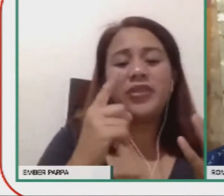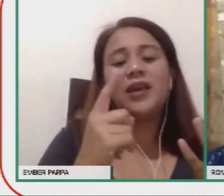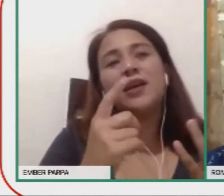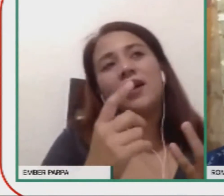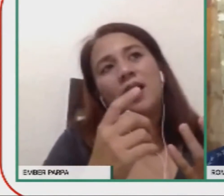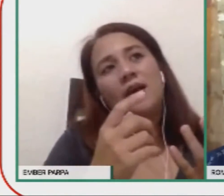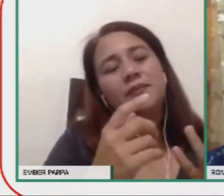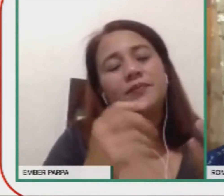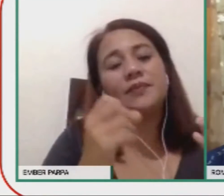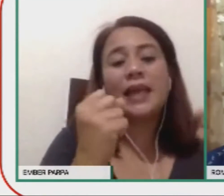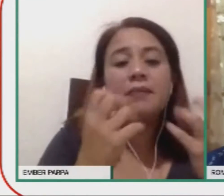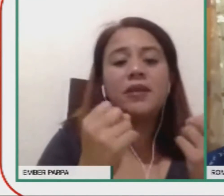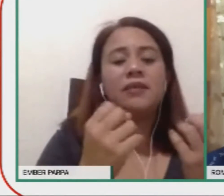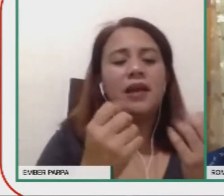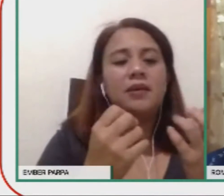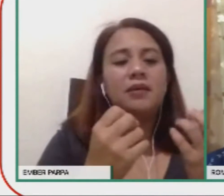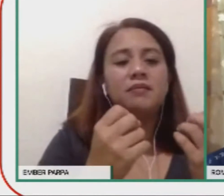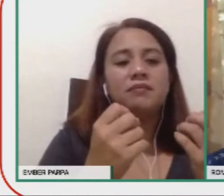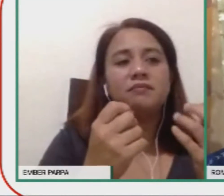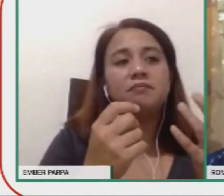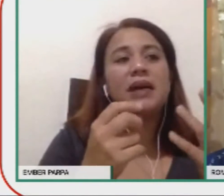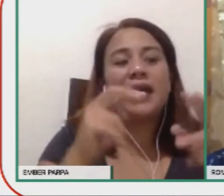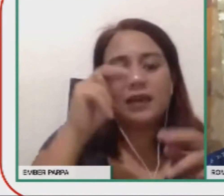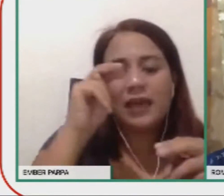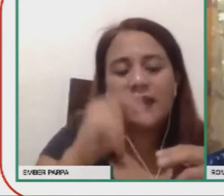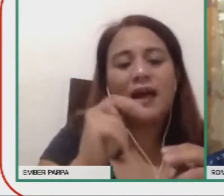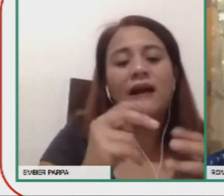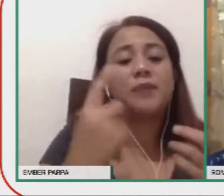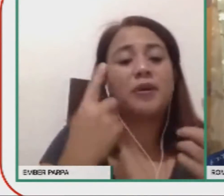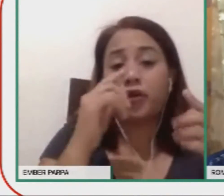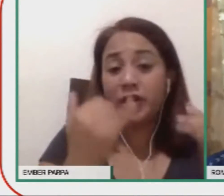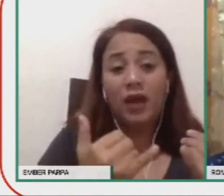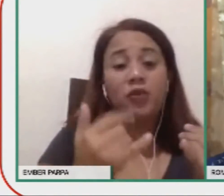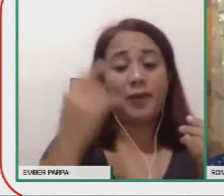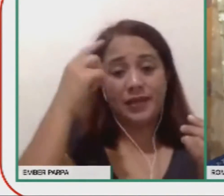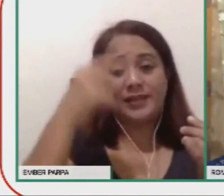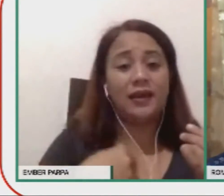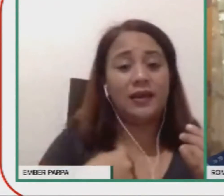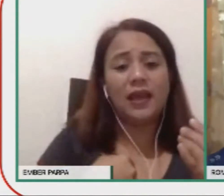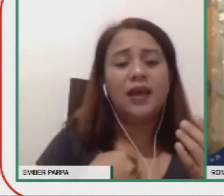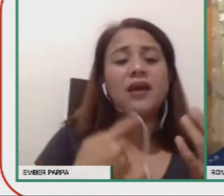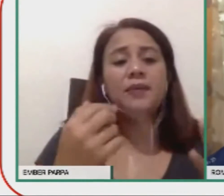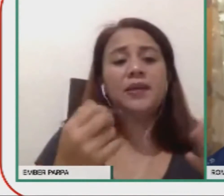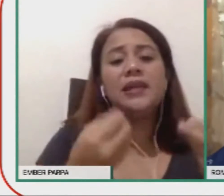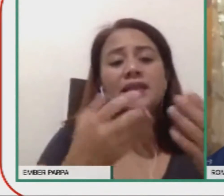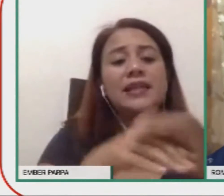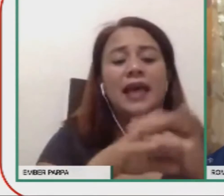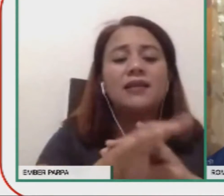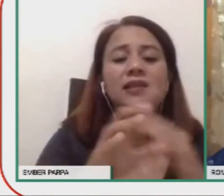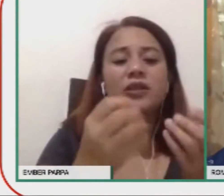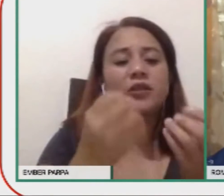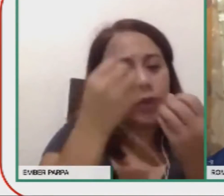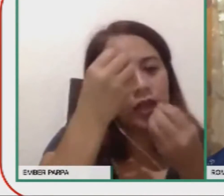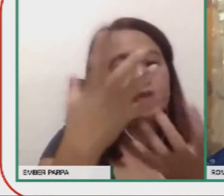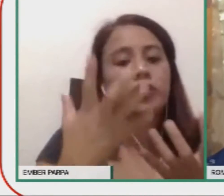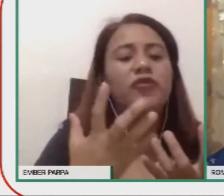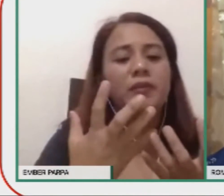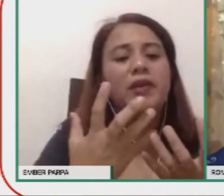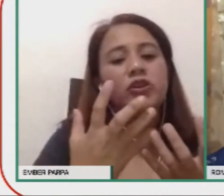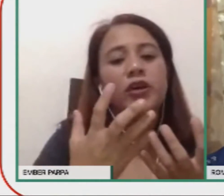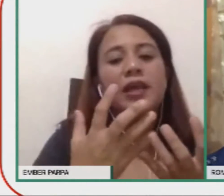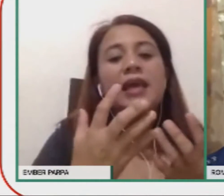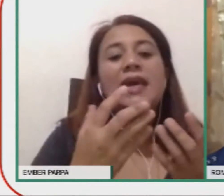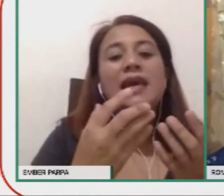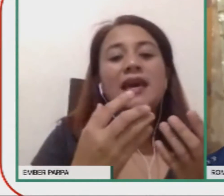think maraming mga kailangan, but for now para sa akin bigyan lang sila na access when it comes to